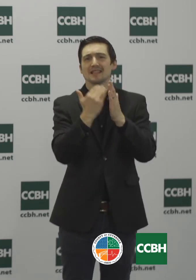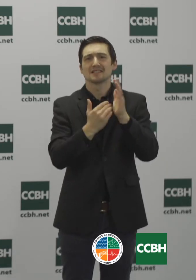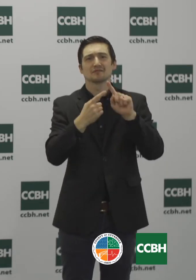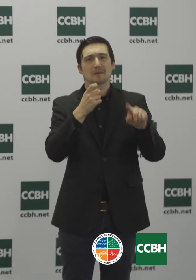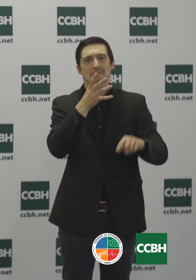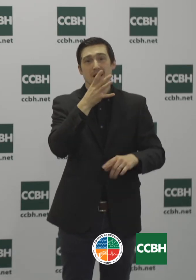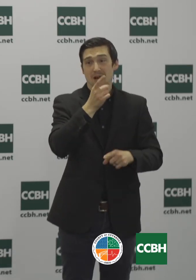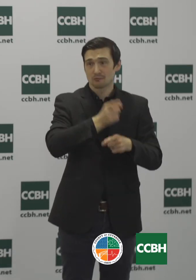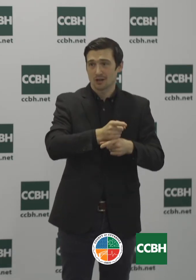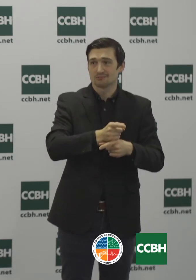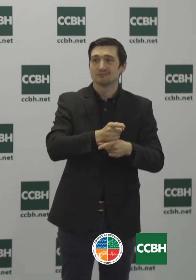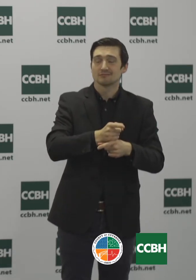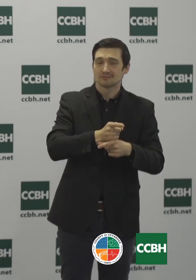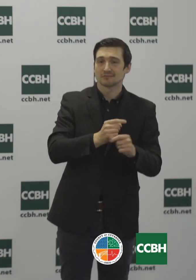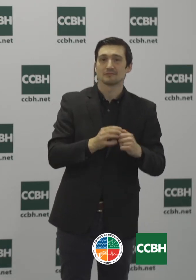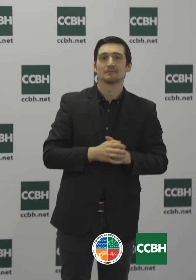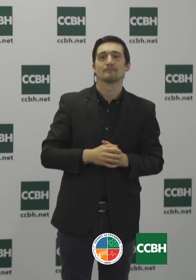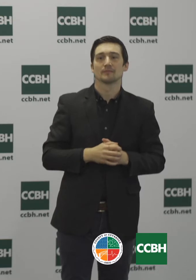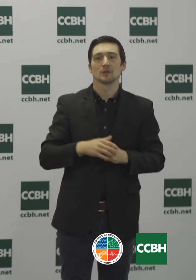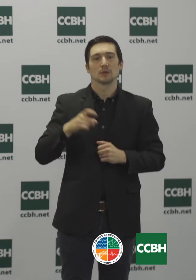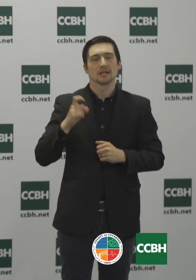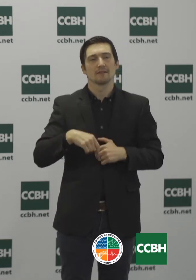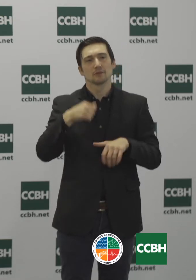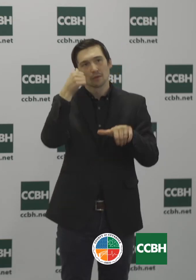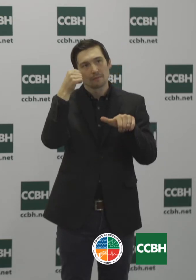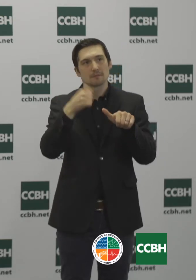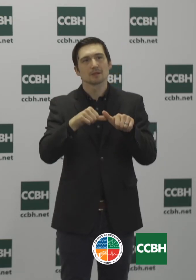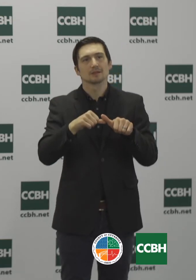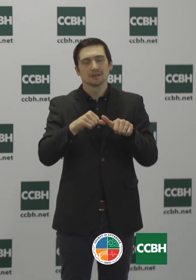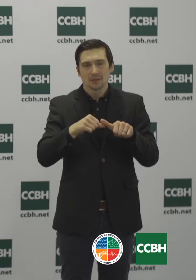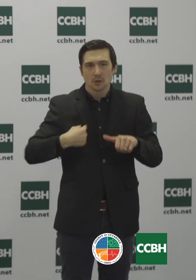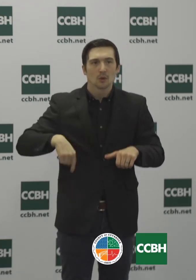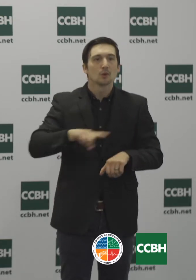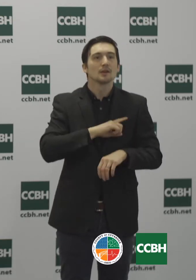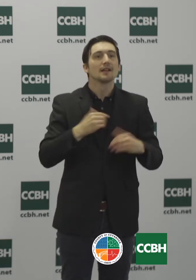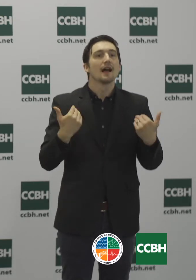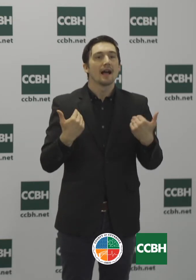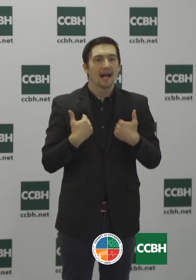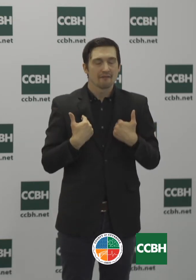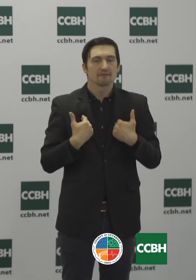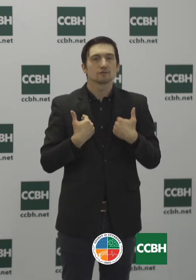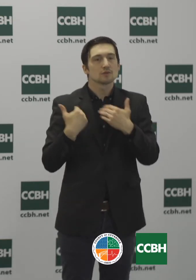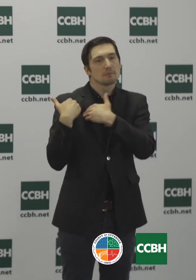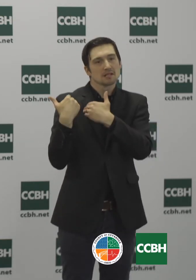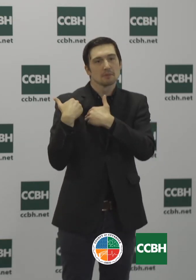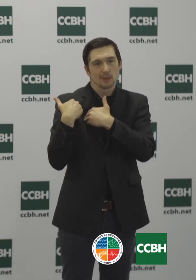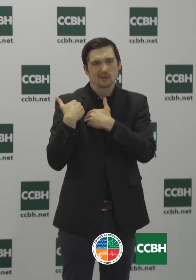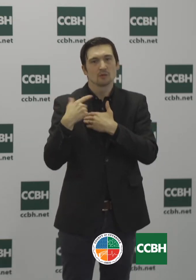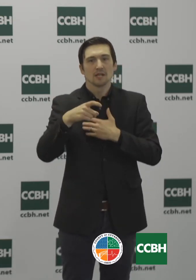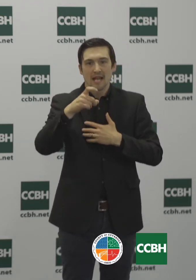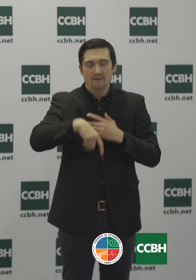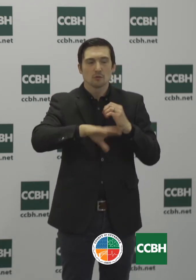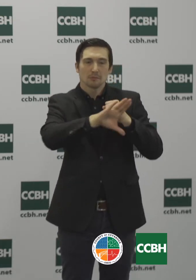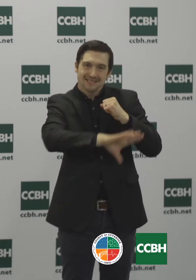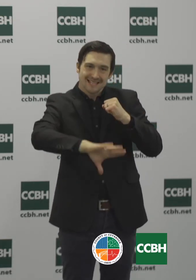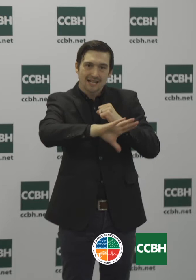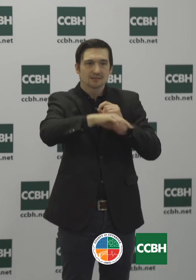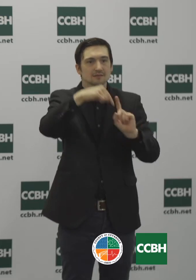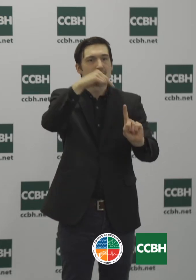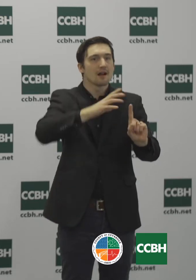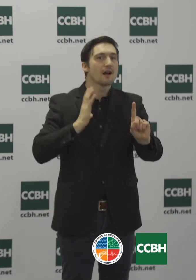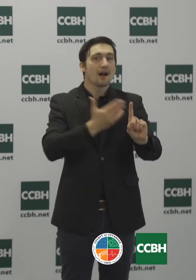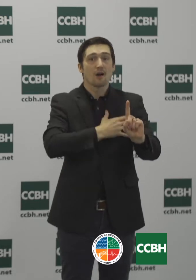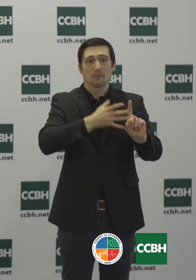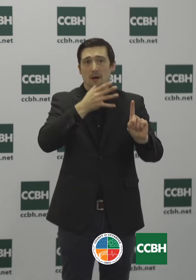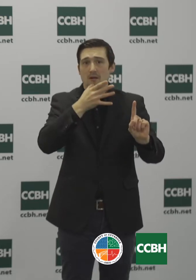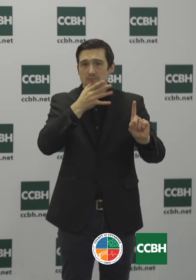also have to remember that we have a responsibility that we all care deeply about in our hearts to protect them, to protect our